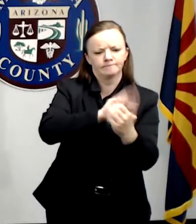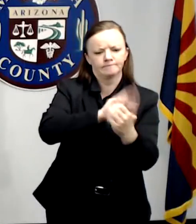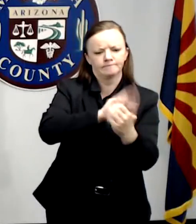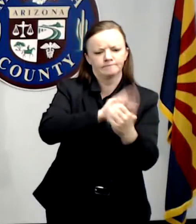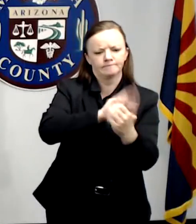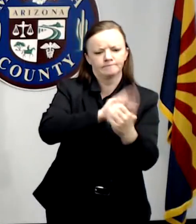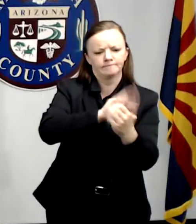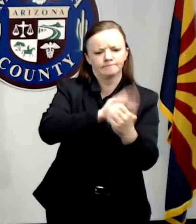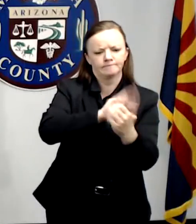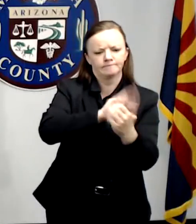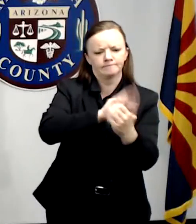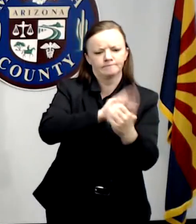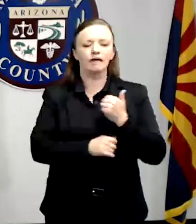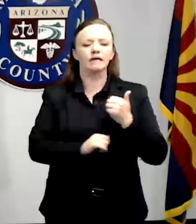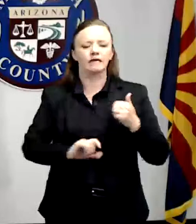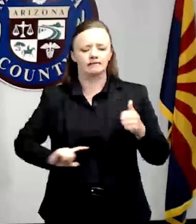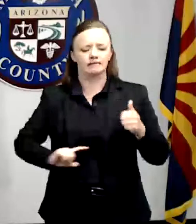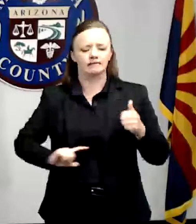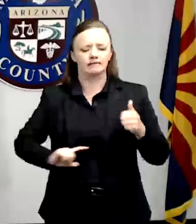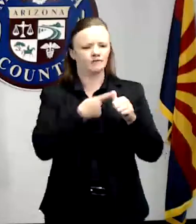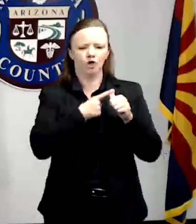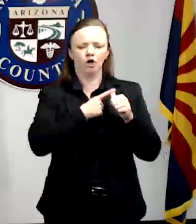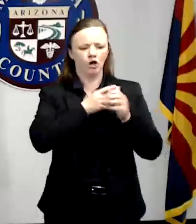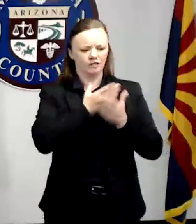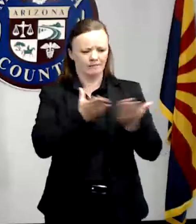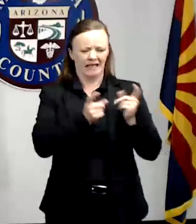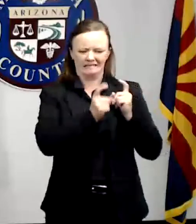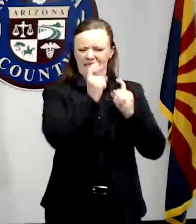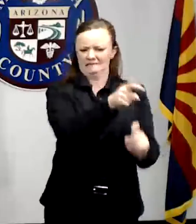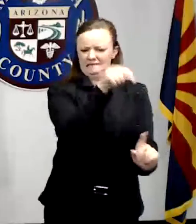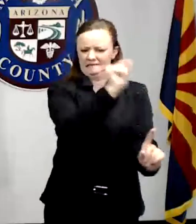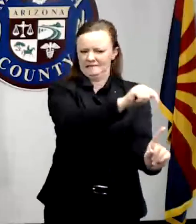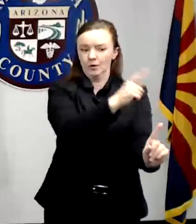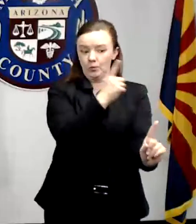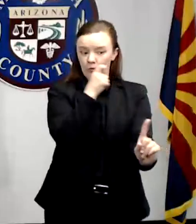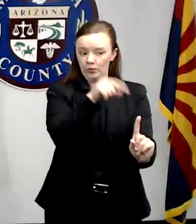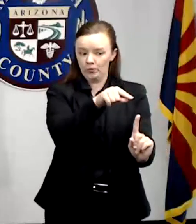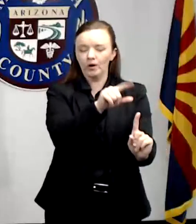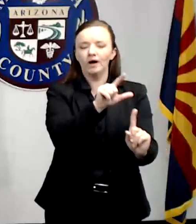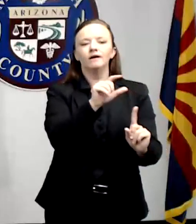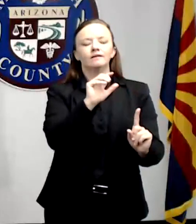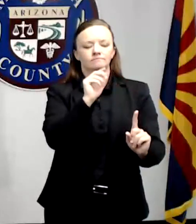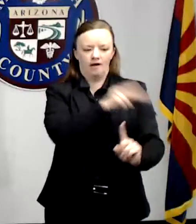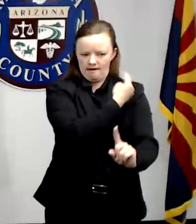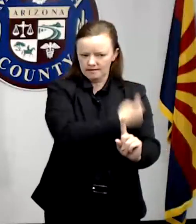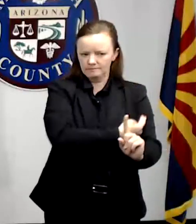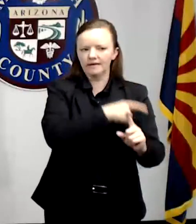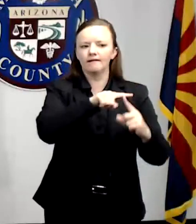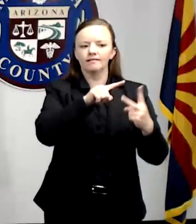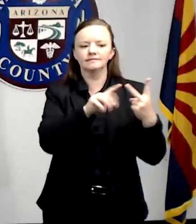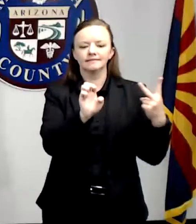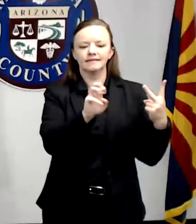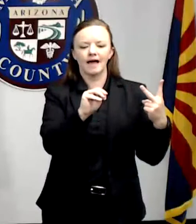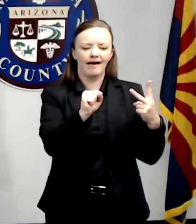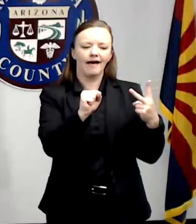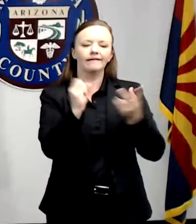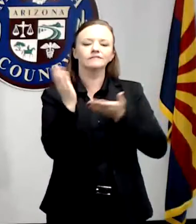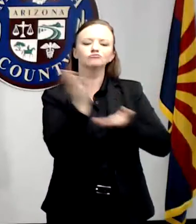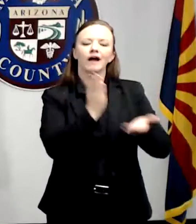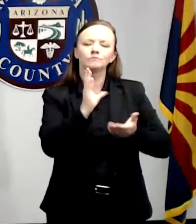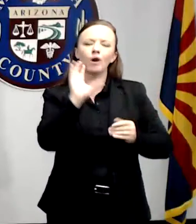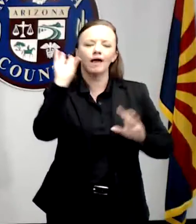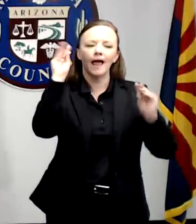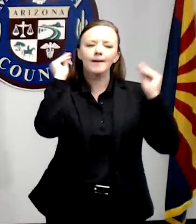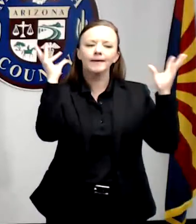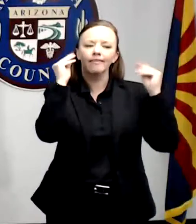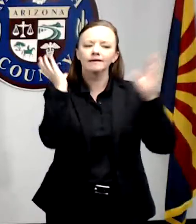Is prioritizing the distribution of our limited supplies. High priority is given to acute care hospitals and EMS transport, and